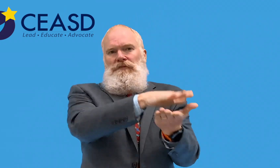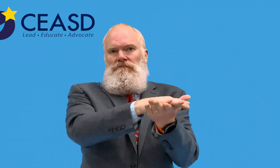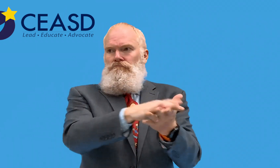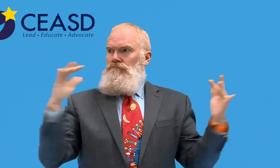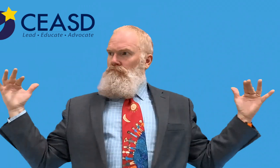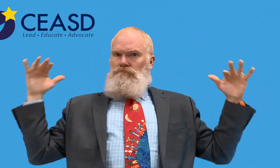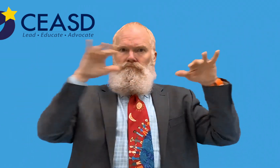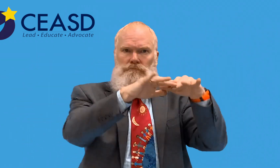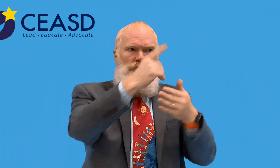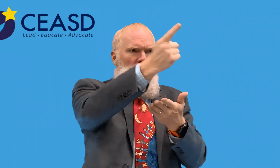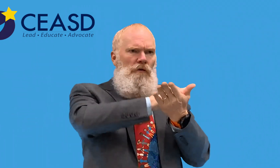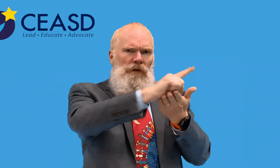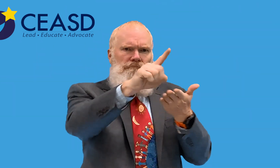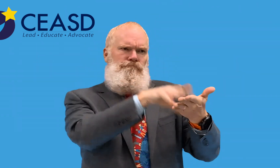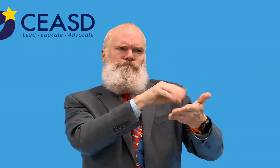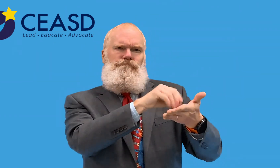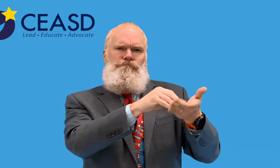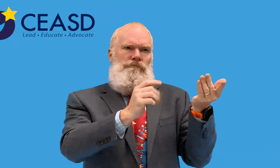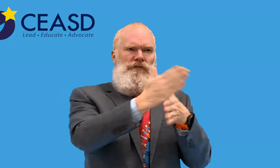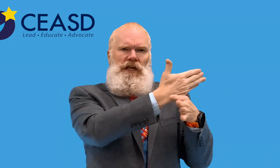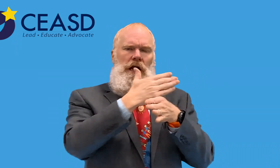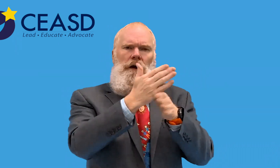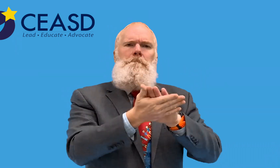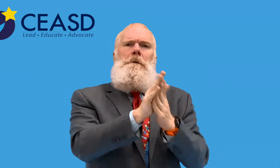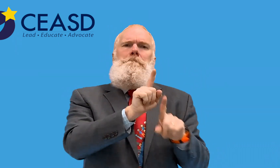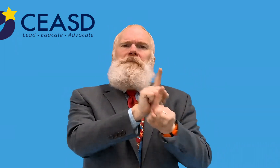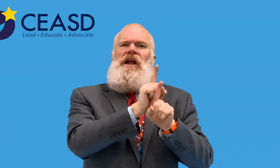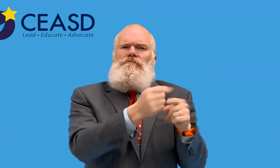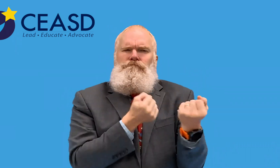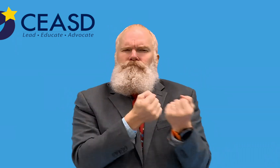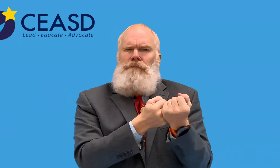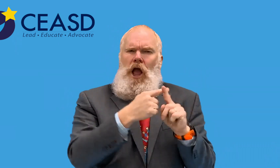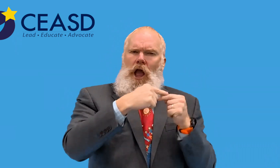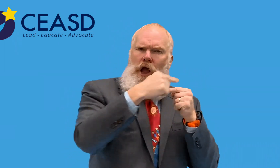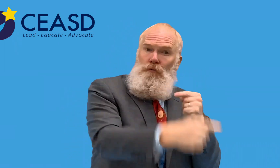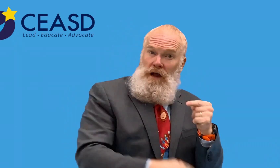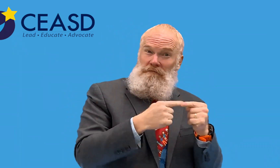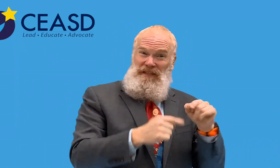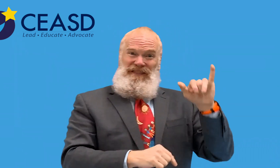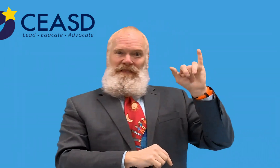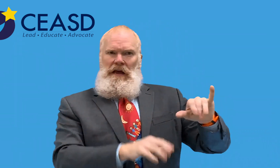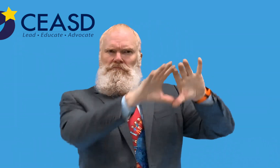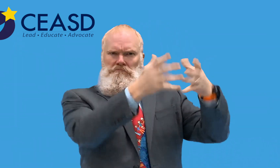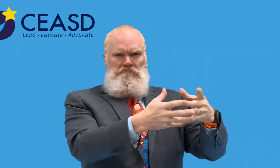a comprehensive 1-week course. They will also be assigned a mentor to engage